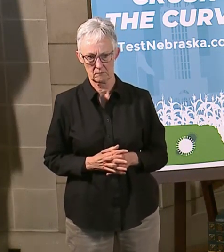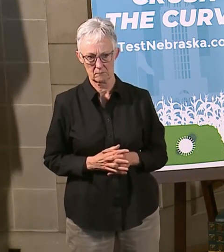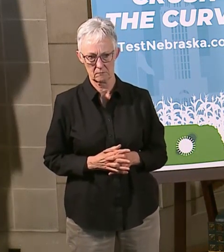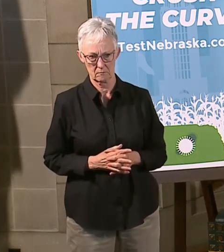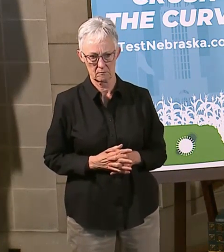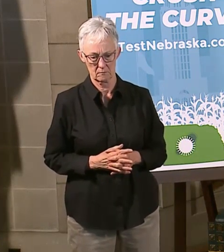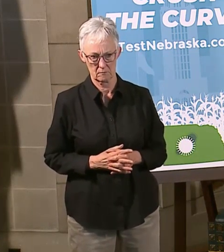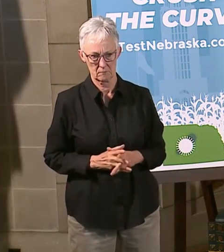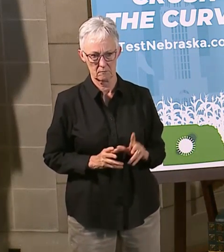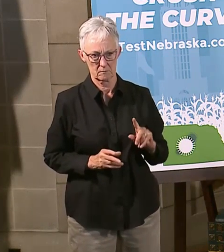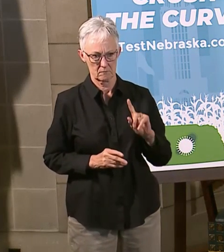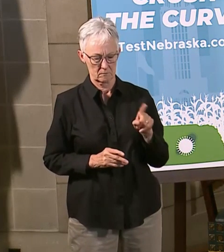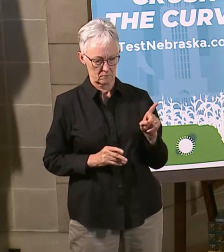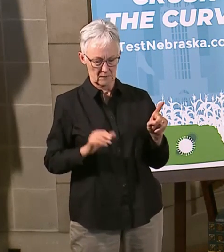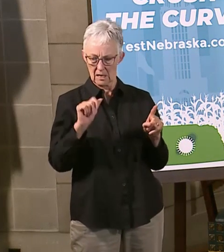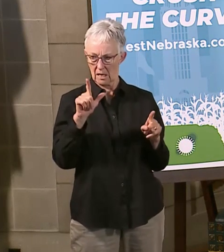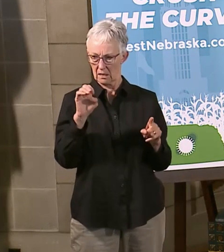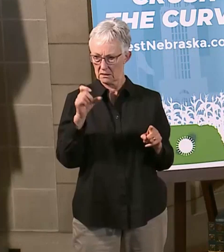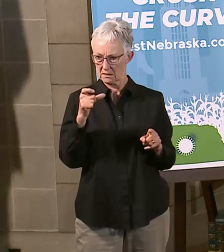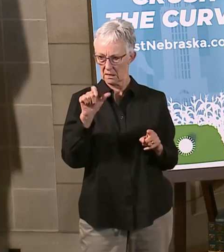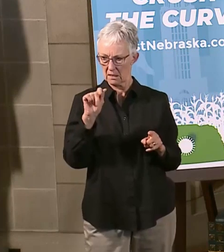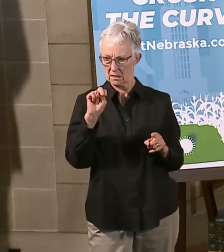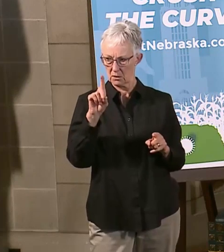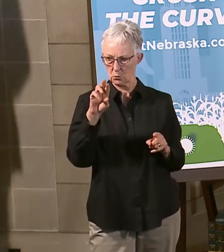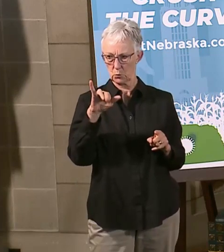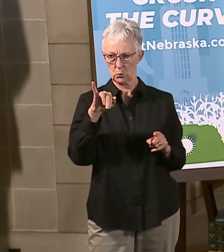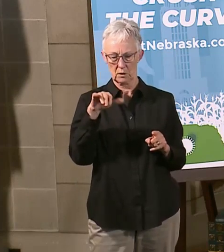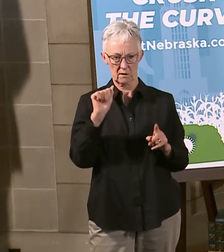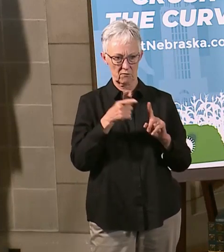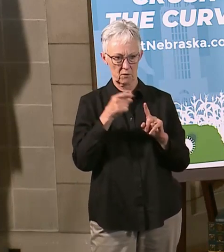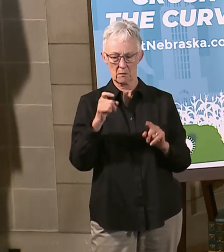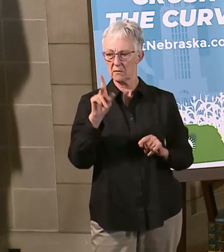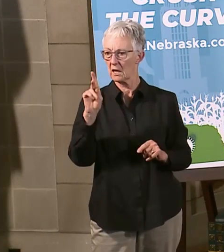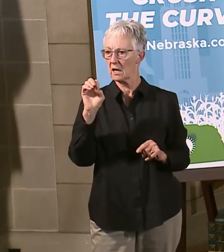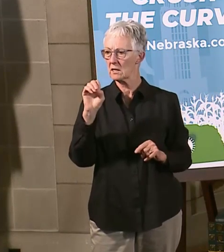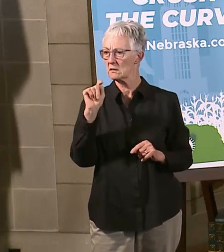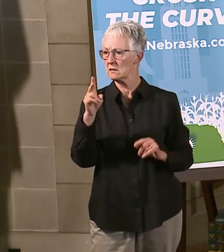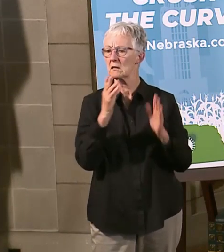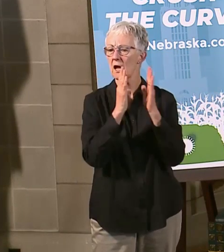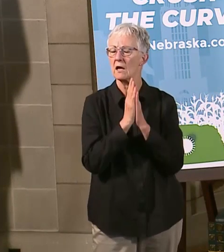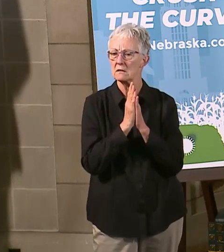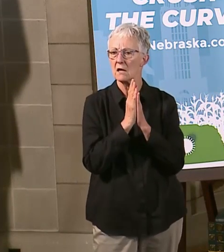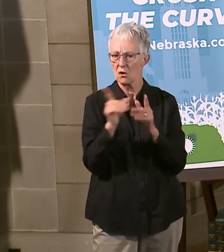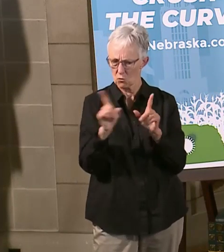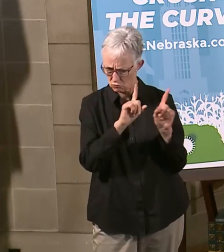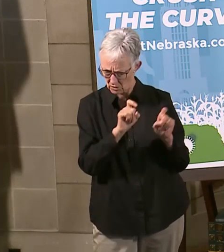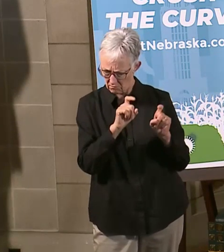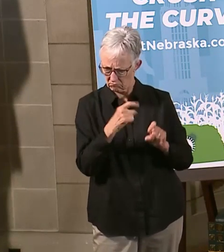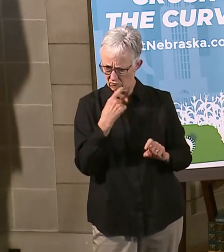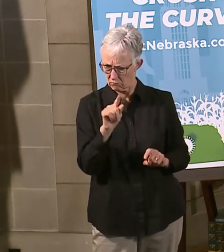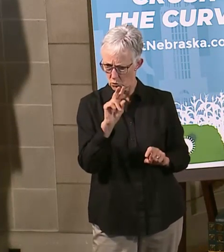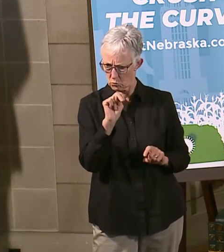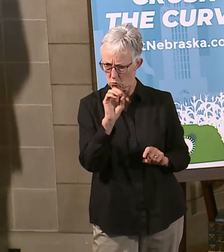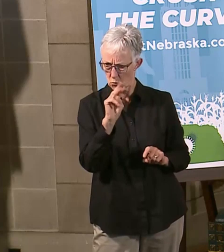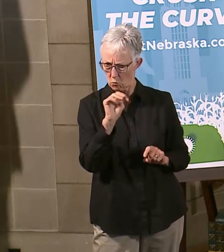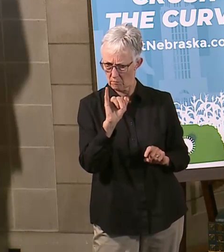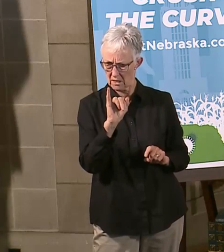FDA approved. Alexandria wants to know from KETV if the tests from Nomi Health are FDA approved.